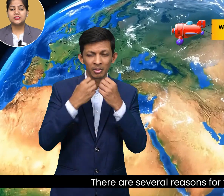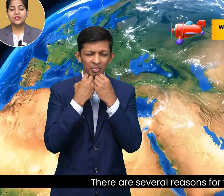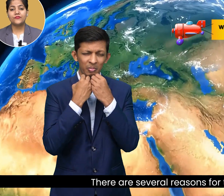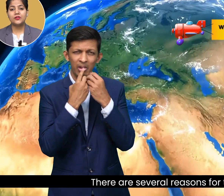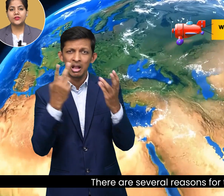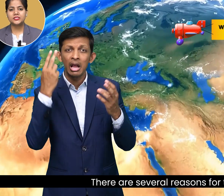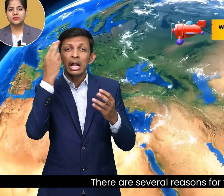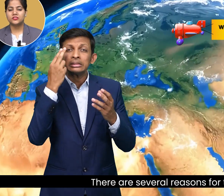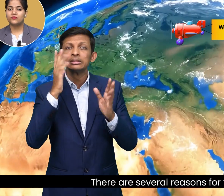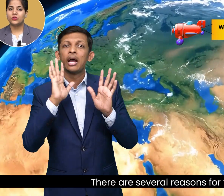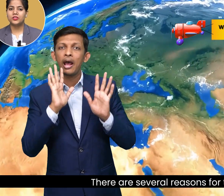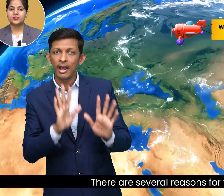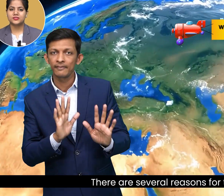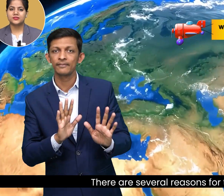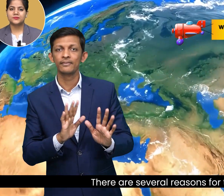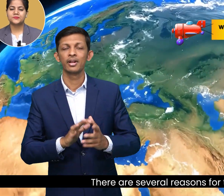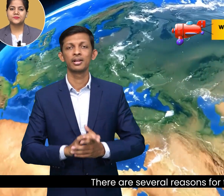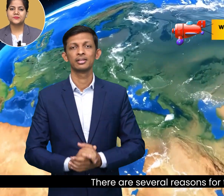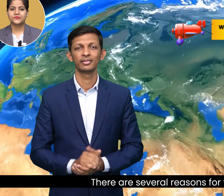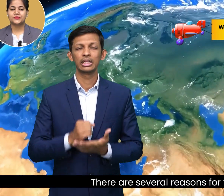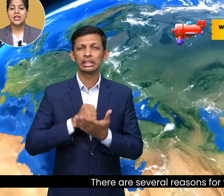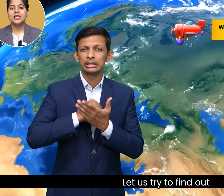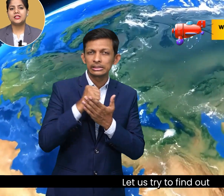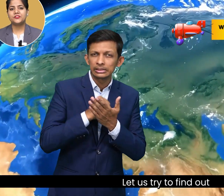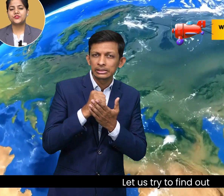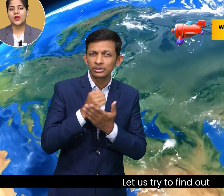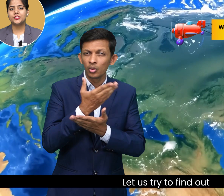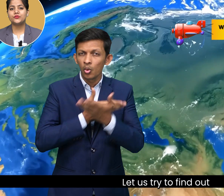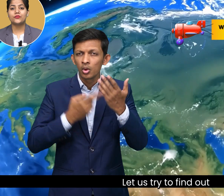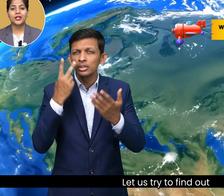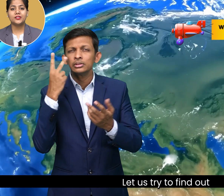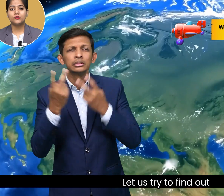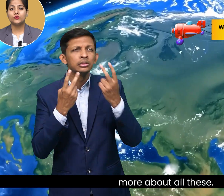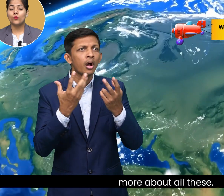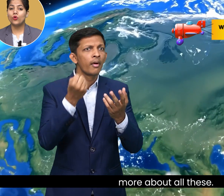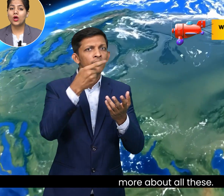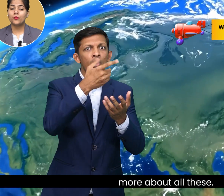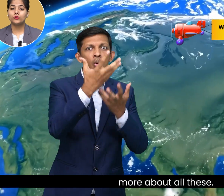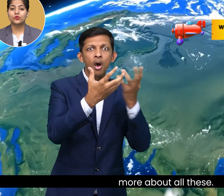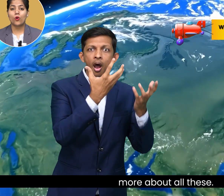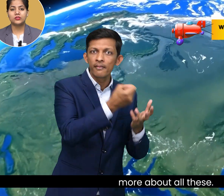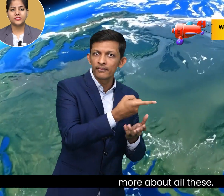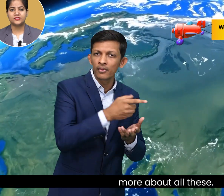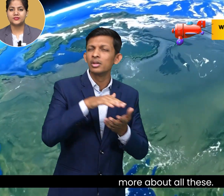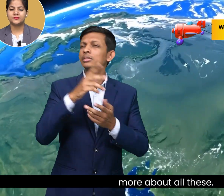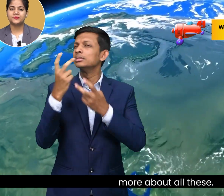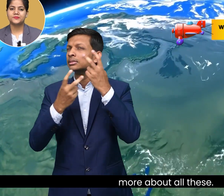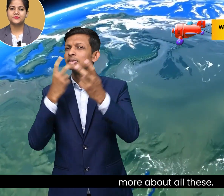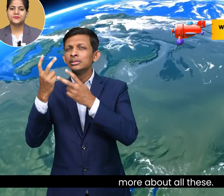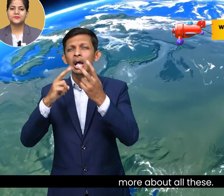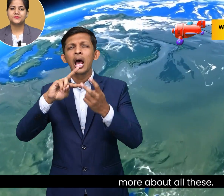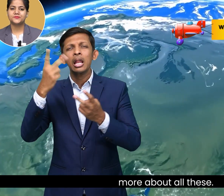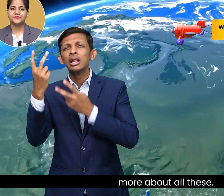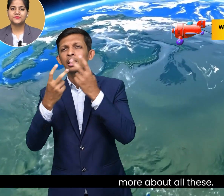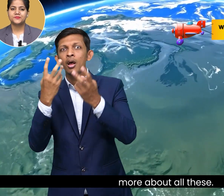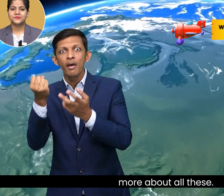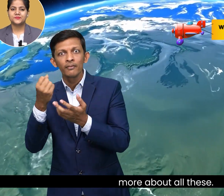There are several reasons for this. Let us try to find out more about all these.